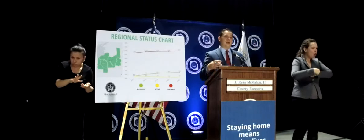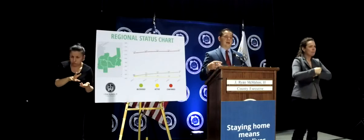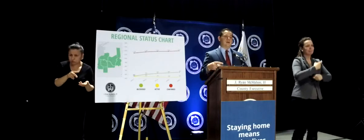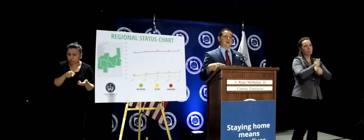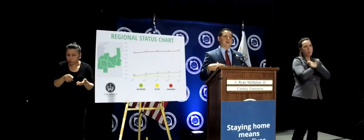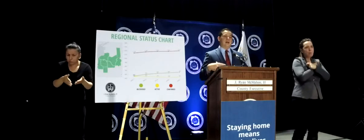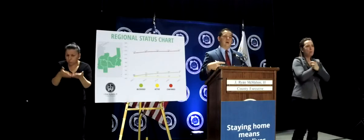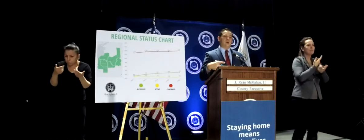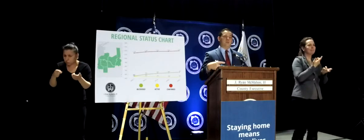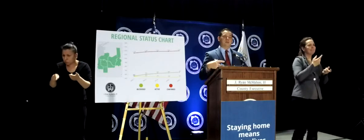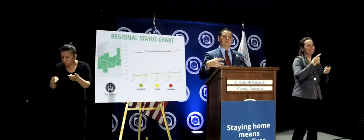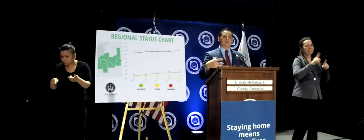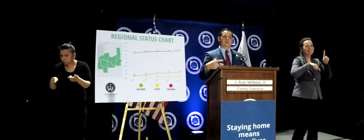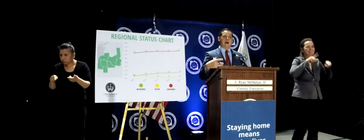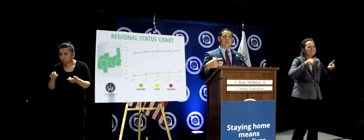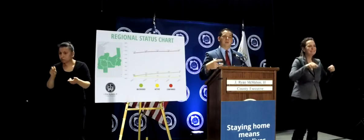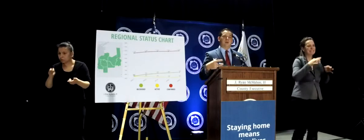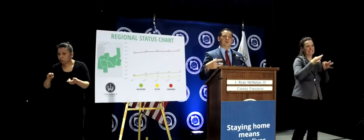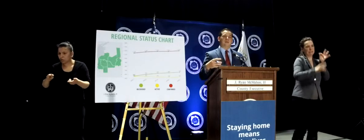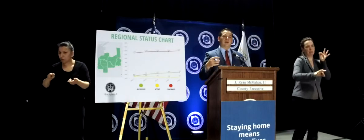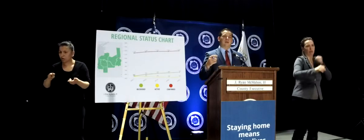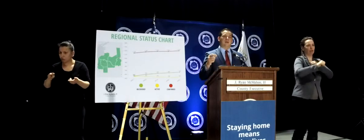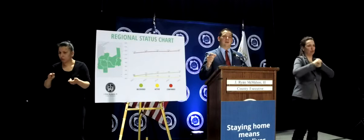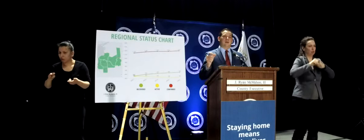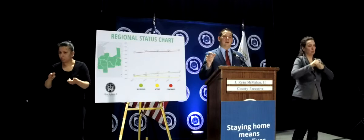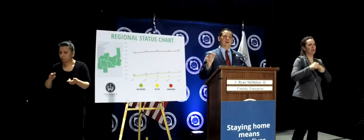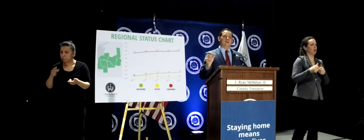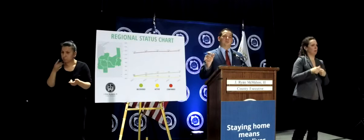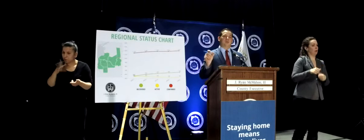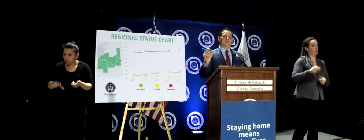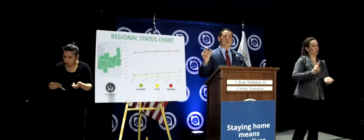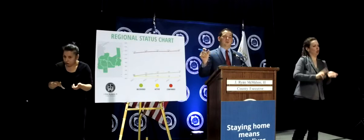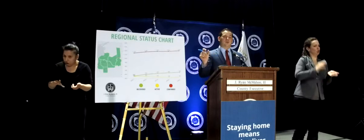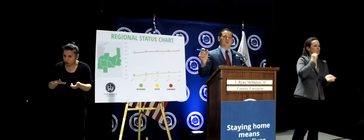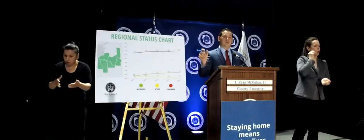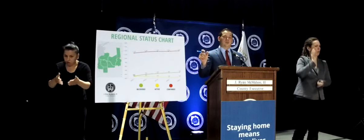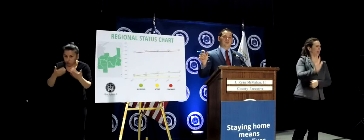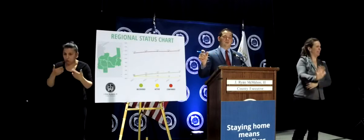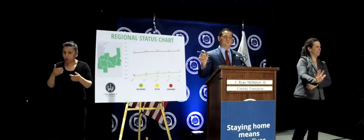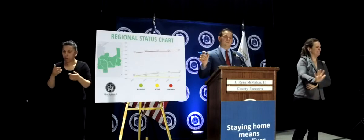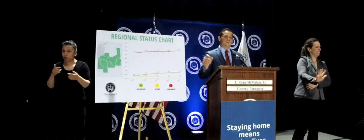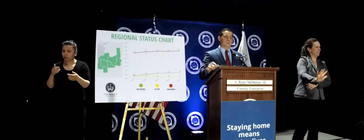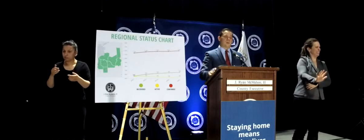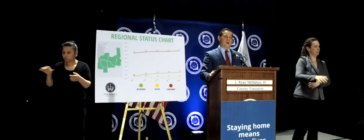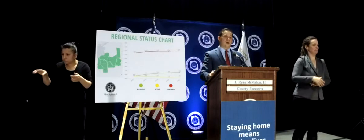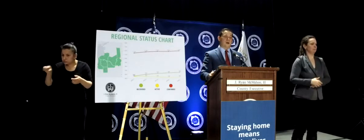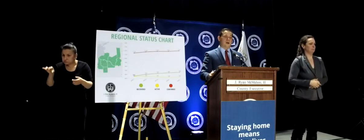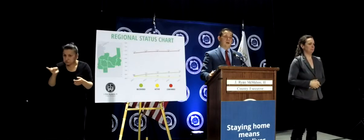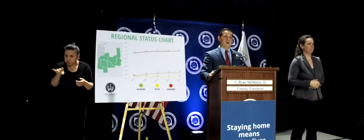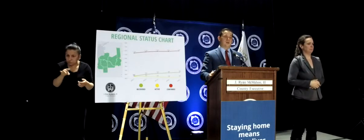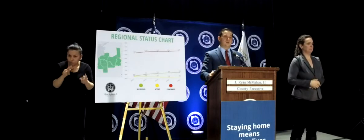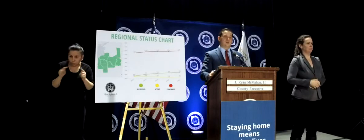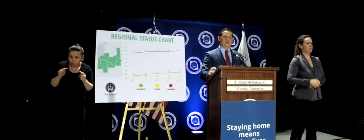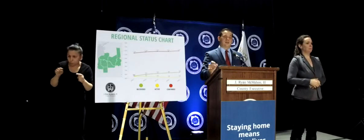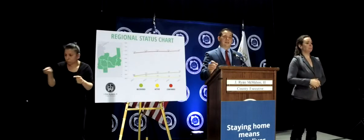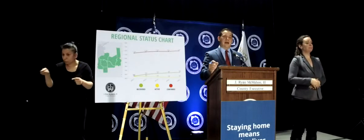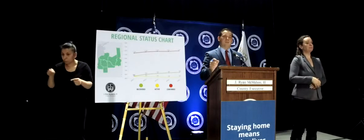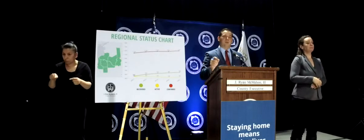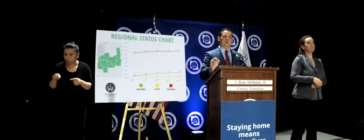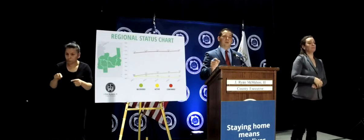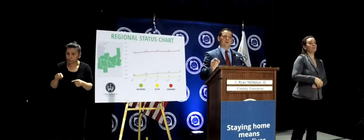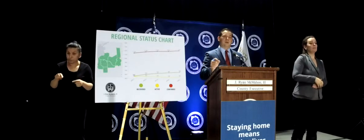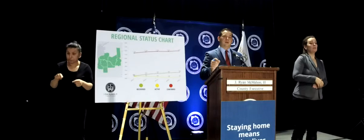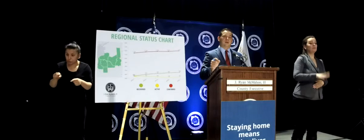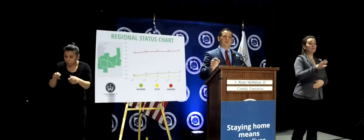you're looking at allowing businesses to operate that can implement social distancing, and so that it's